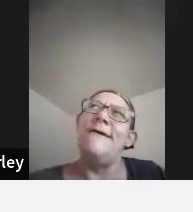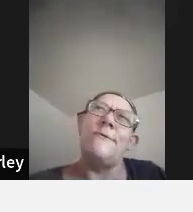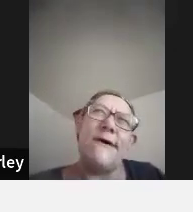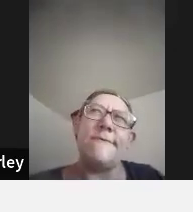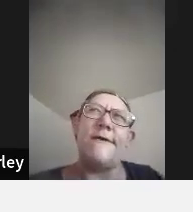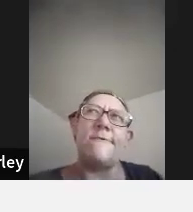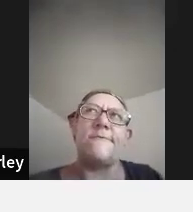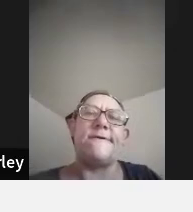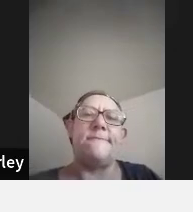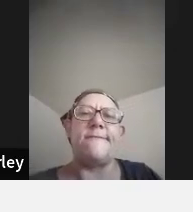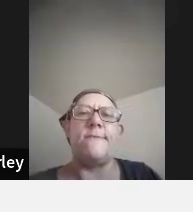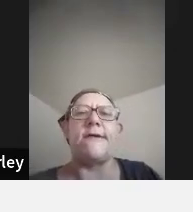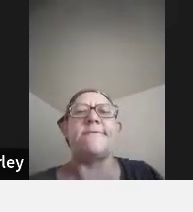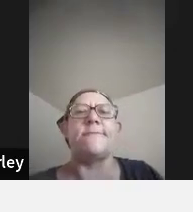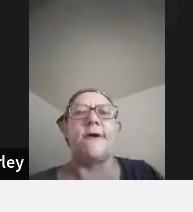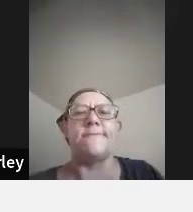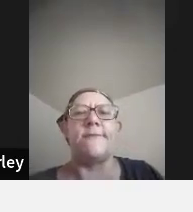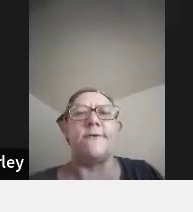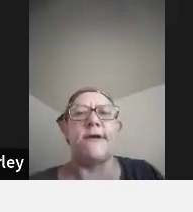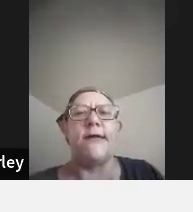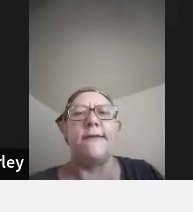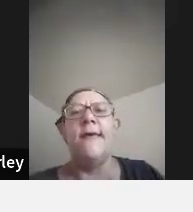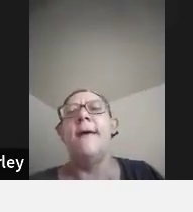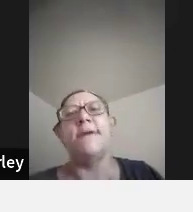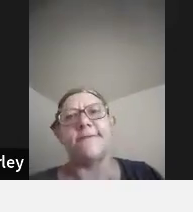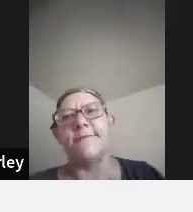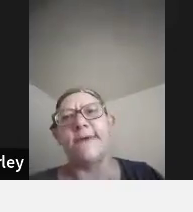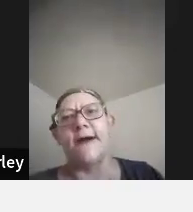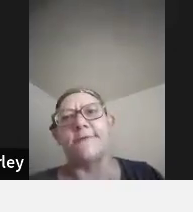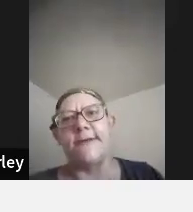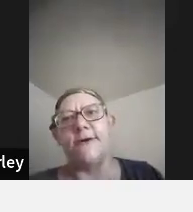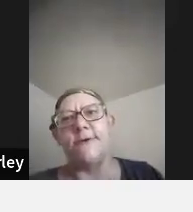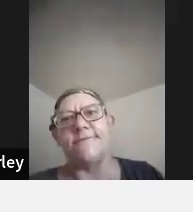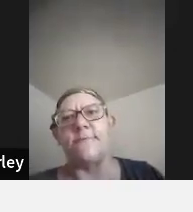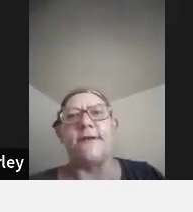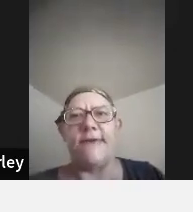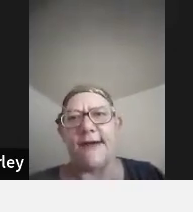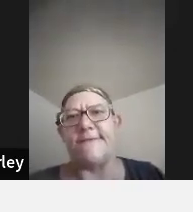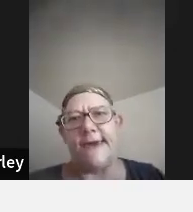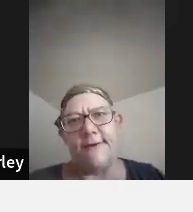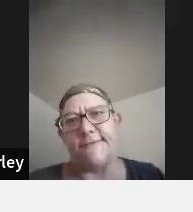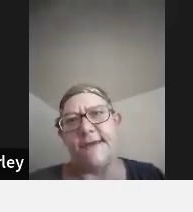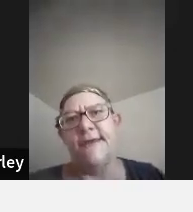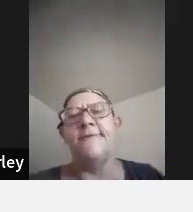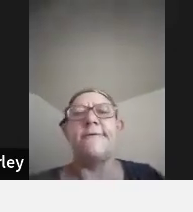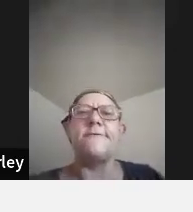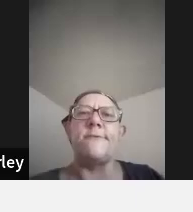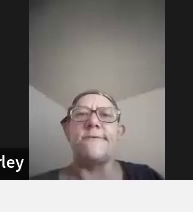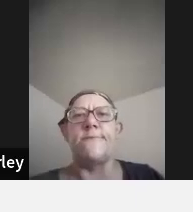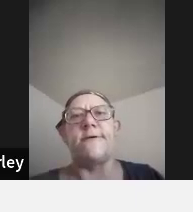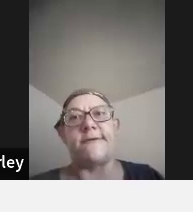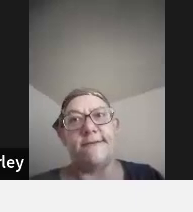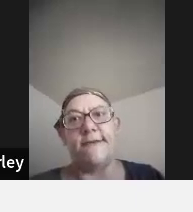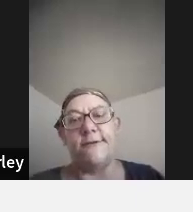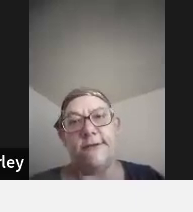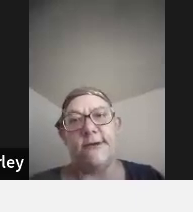well, we're gonna have a counselor for 6 months and then we got to start the process all over again. By the time that they actually know us, we're gonna be exiting counseling. So there's no